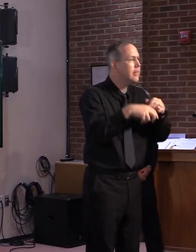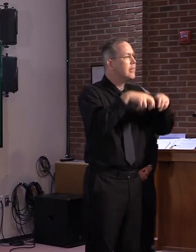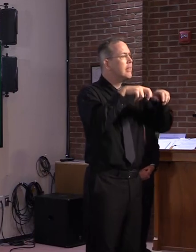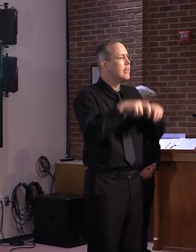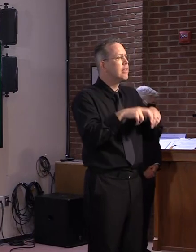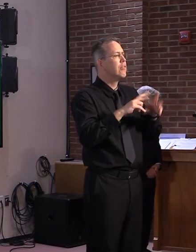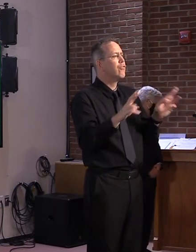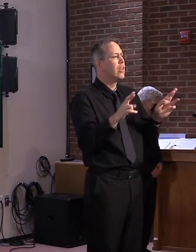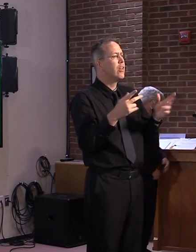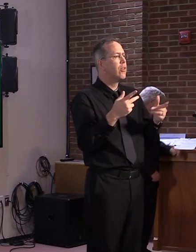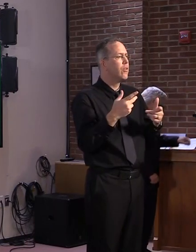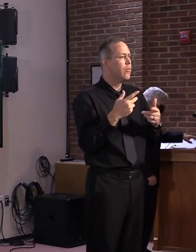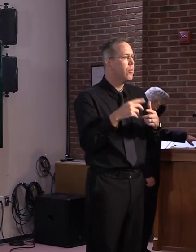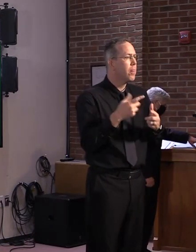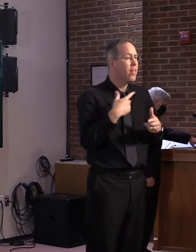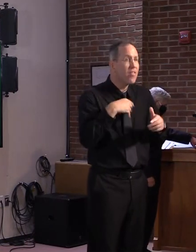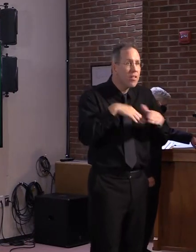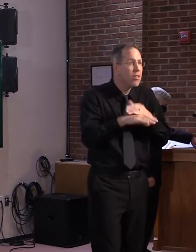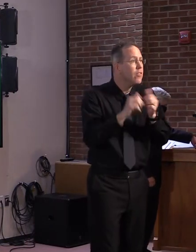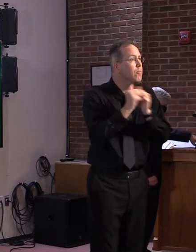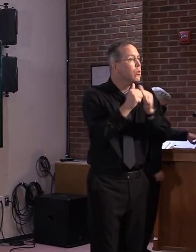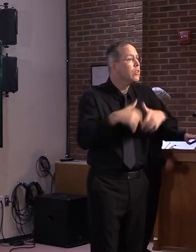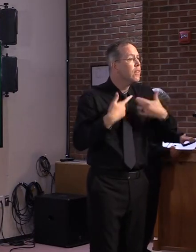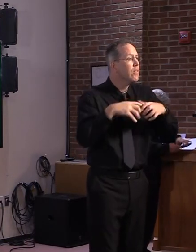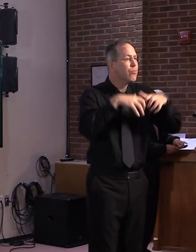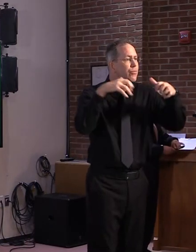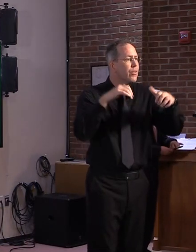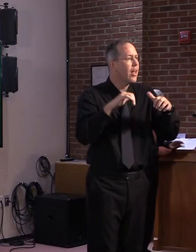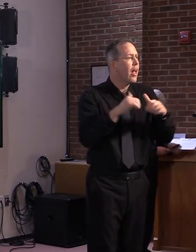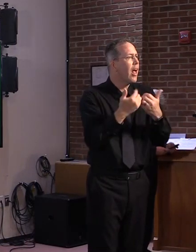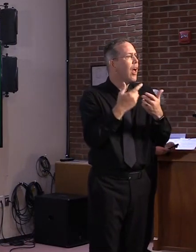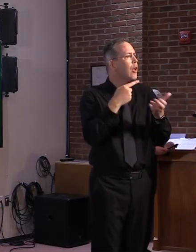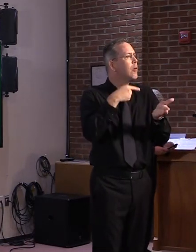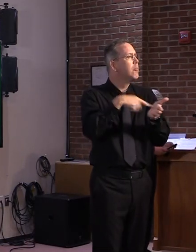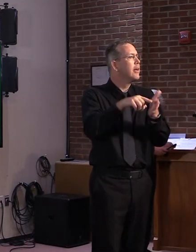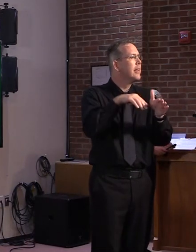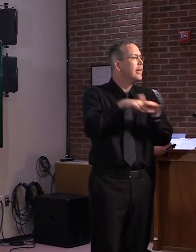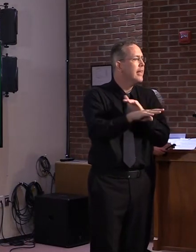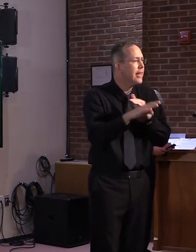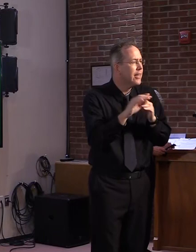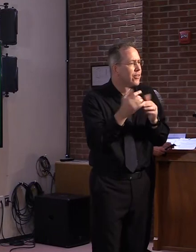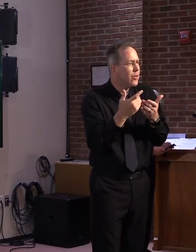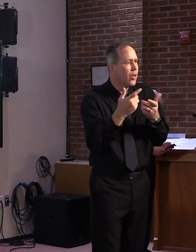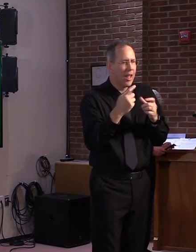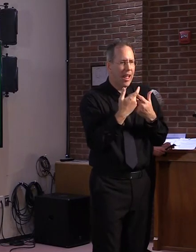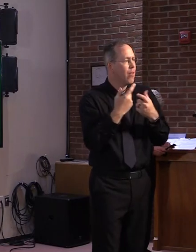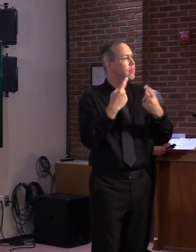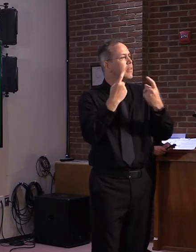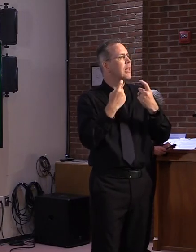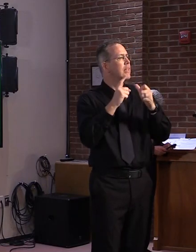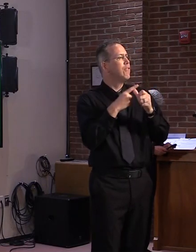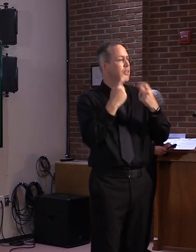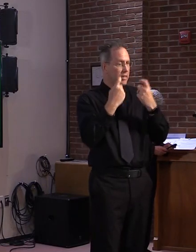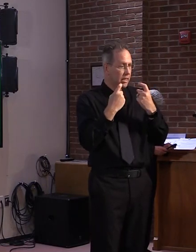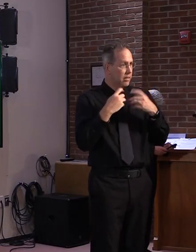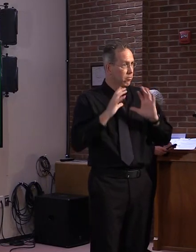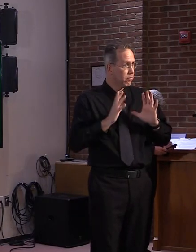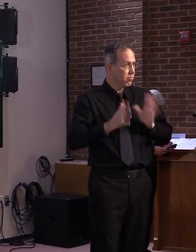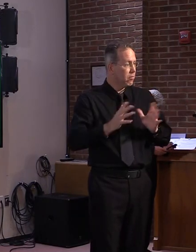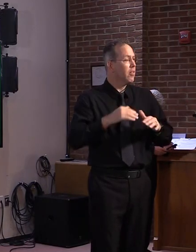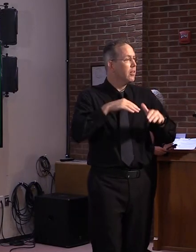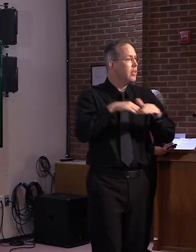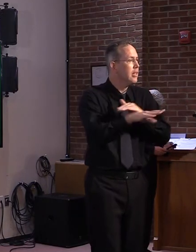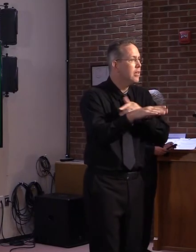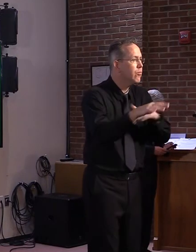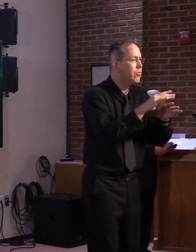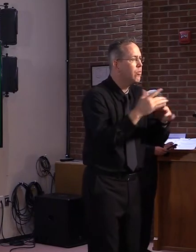And you're allowed to be in such a mass gathering because at least at that point in time, your test was negative. And that's all people need